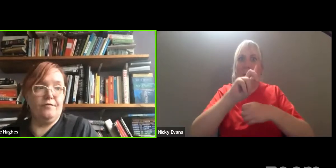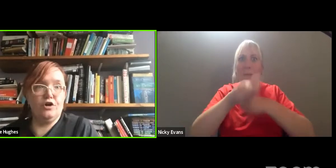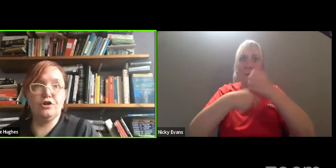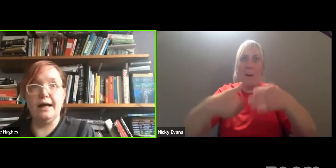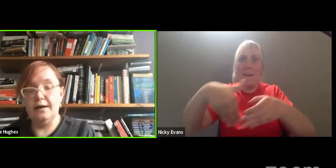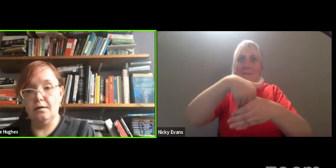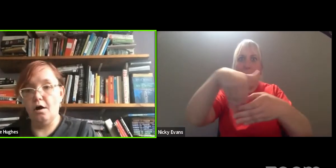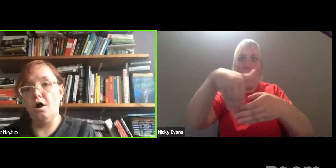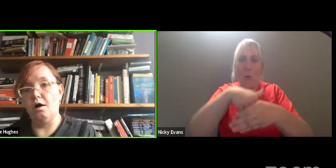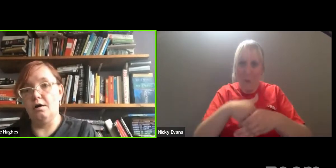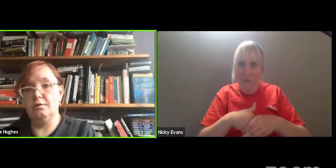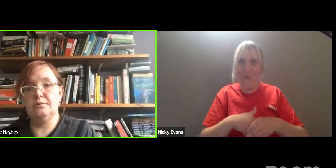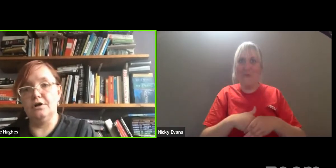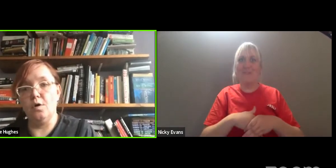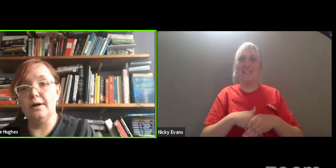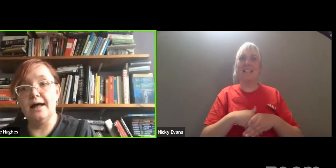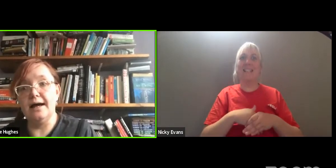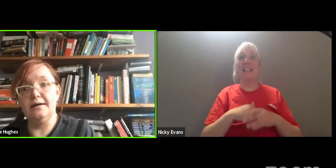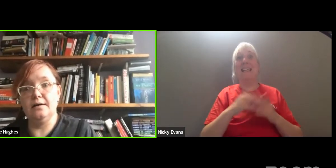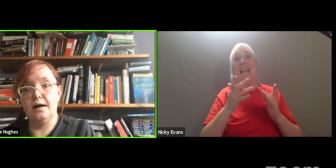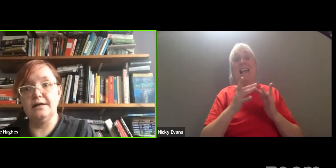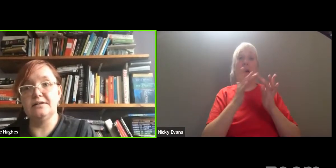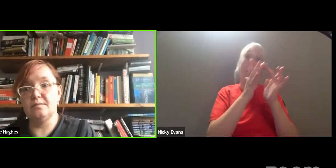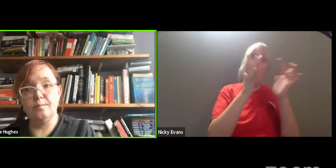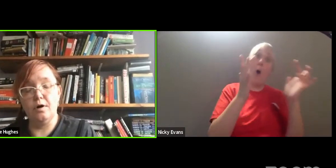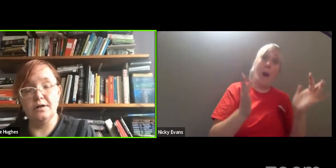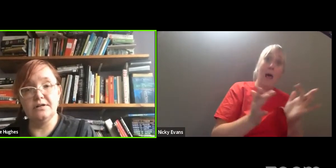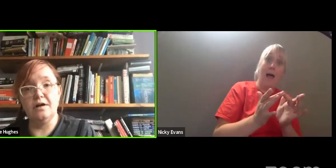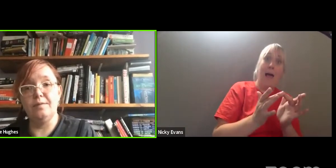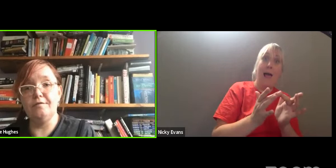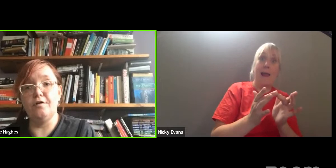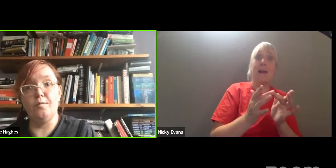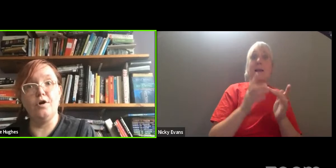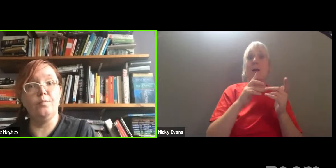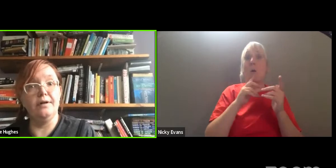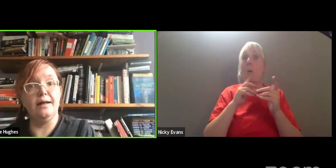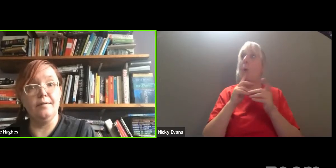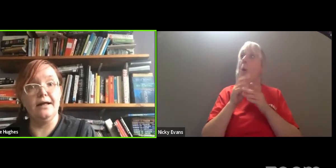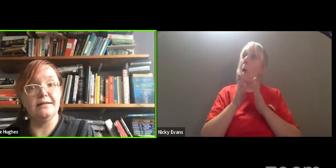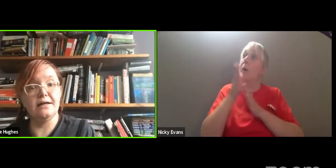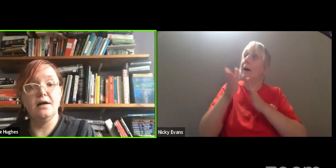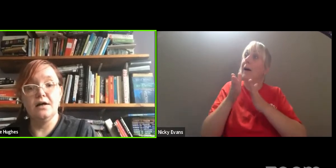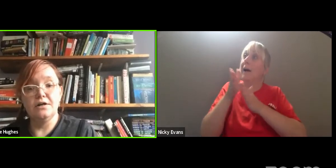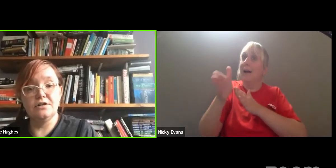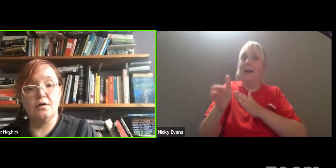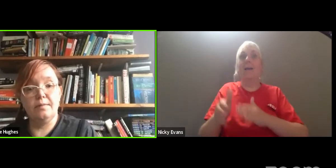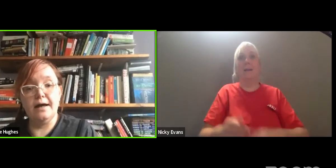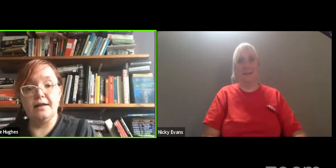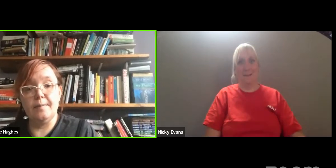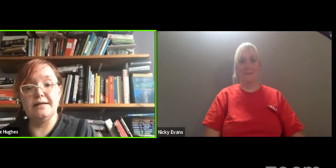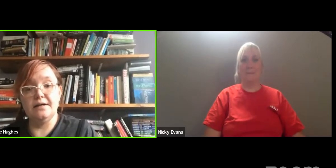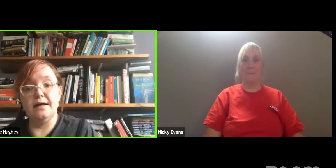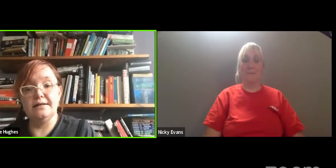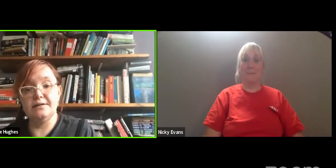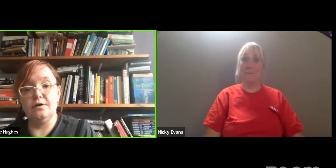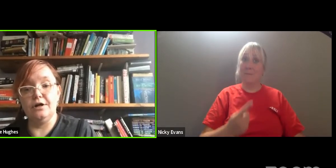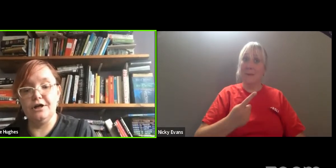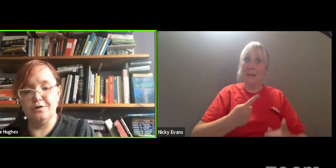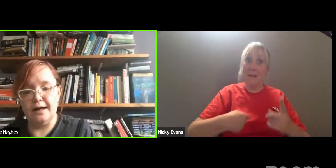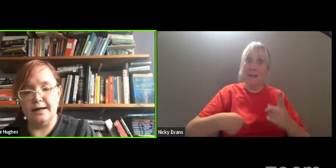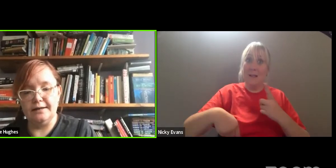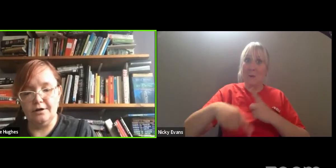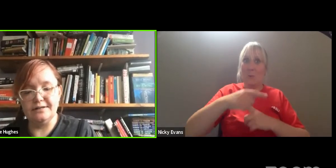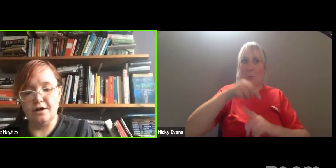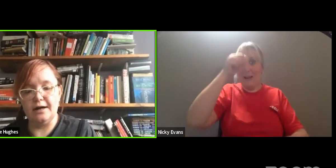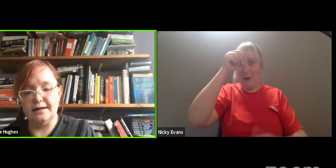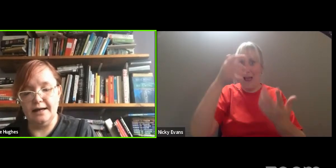either virtually or, you know, online, and it's so important. And we've got the one up on them at this. So we are the best at this. So you